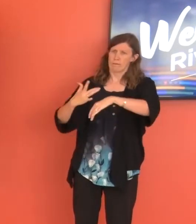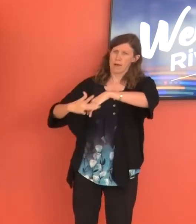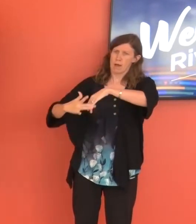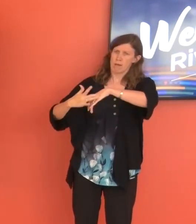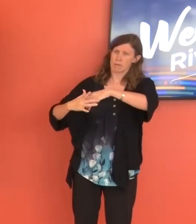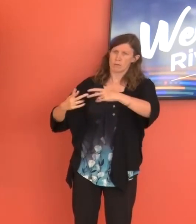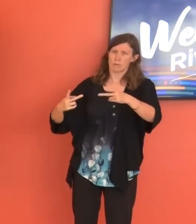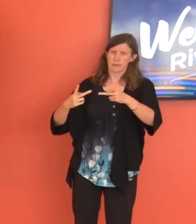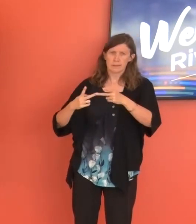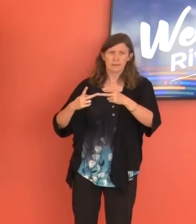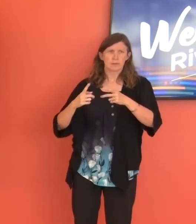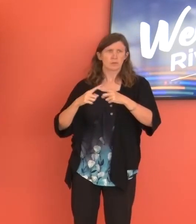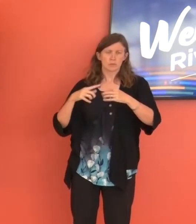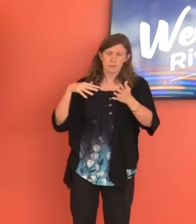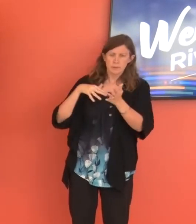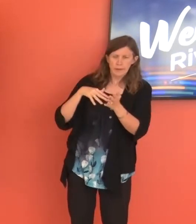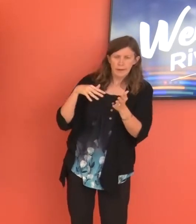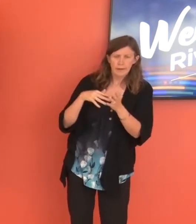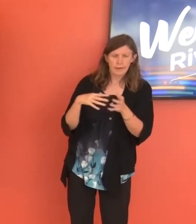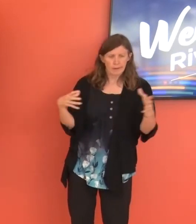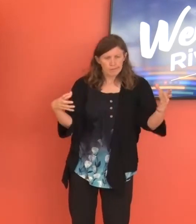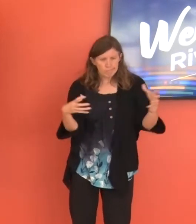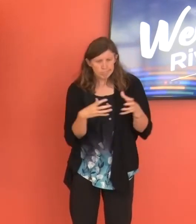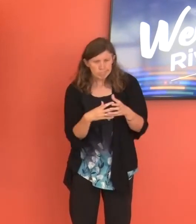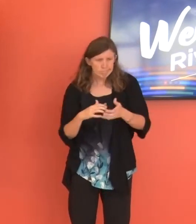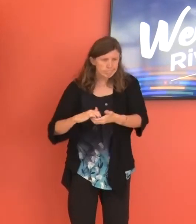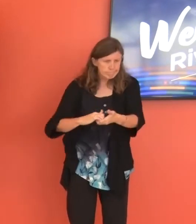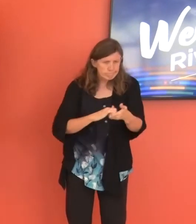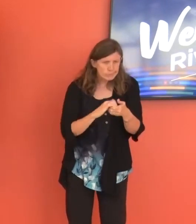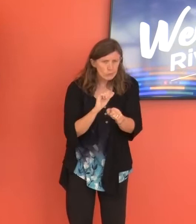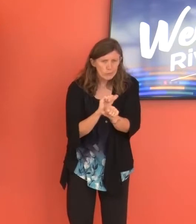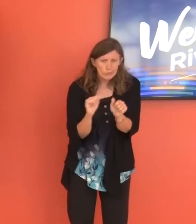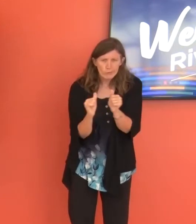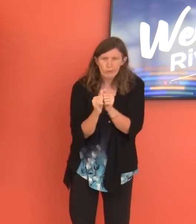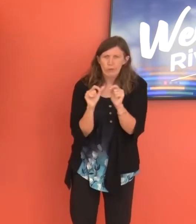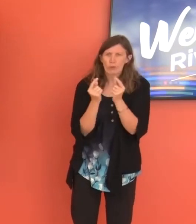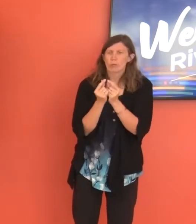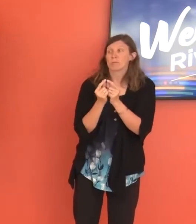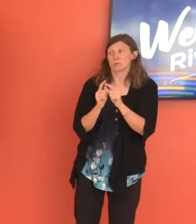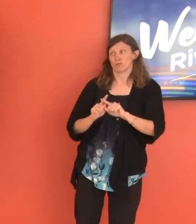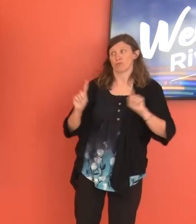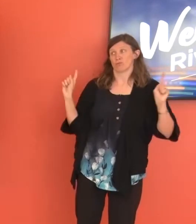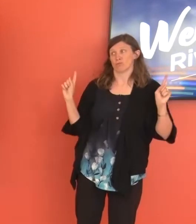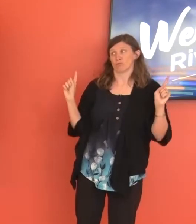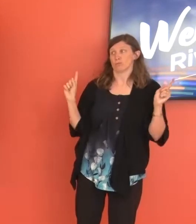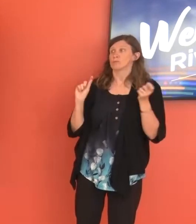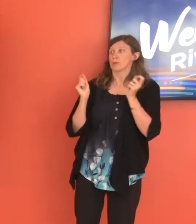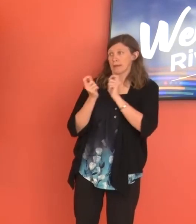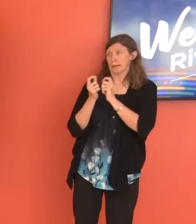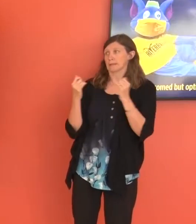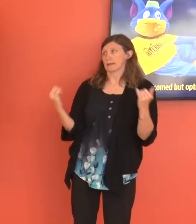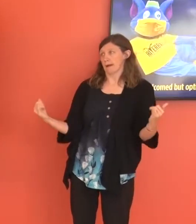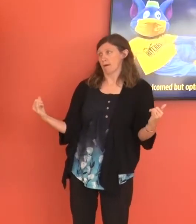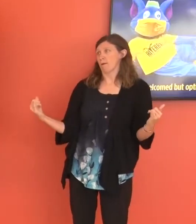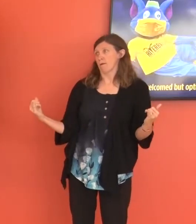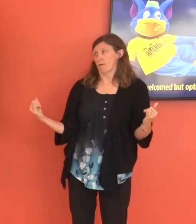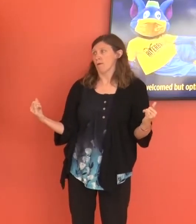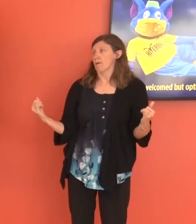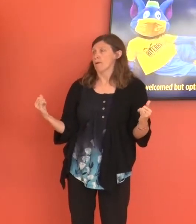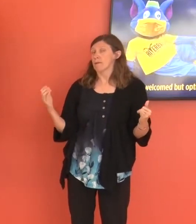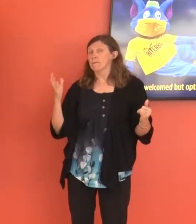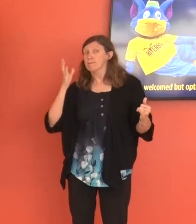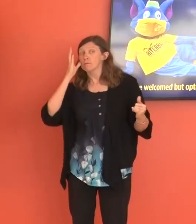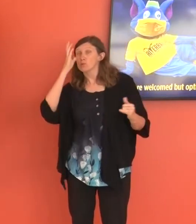to study and to congregate and to work together in groups. That's a change. And so all of the